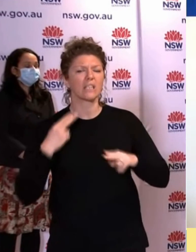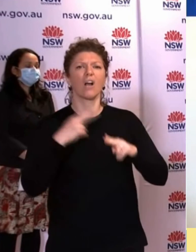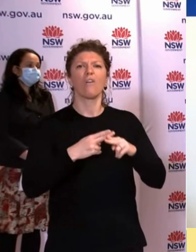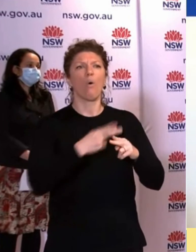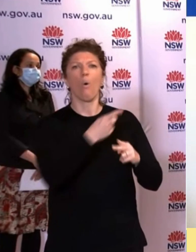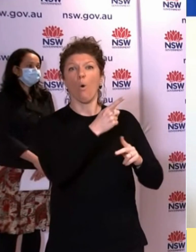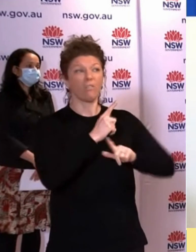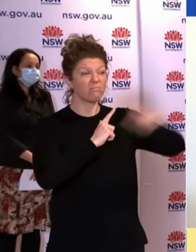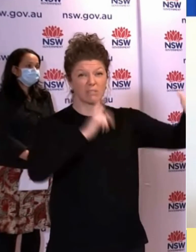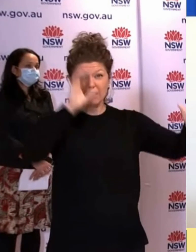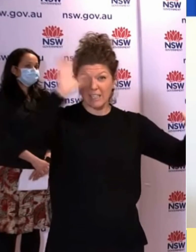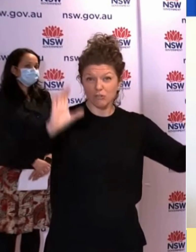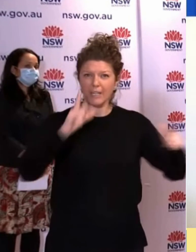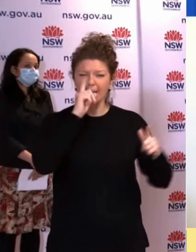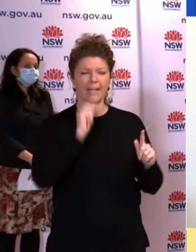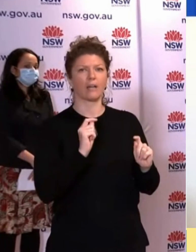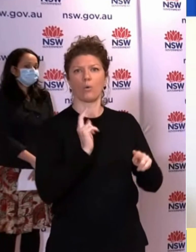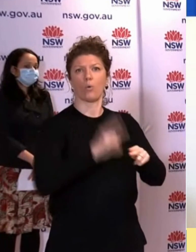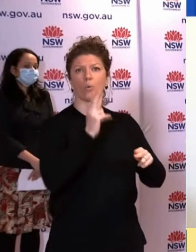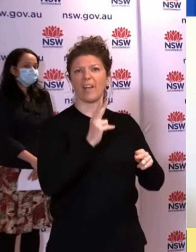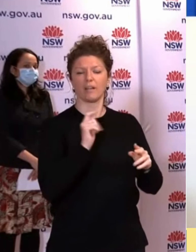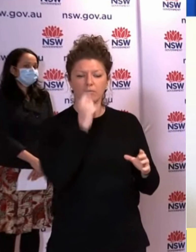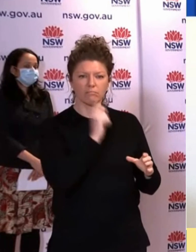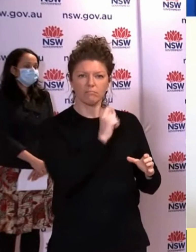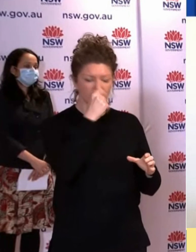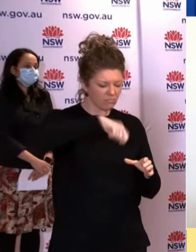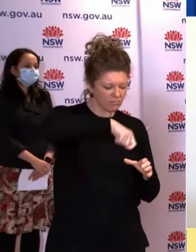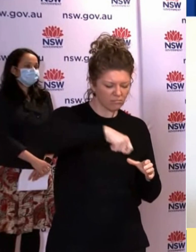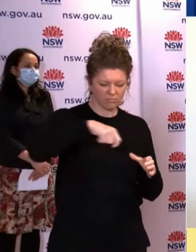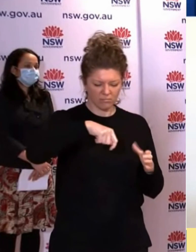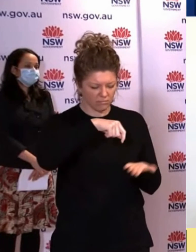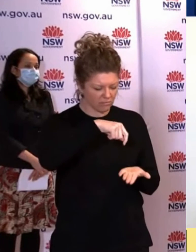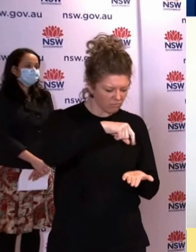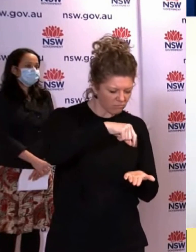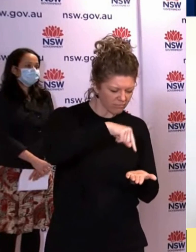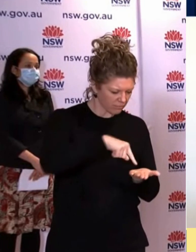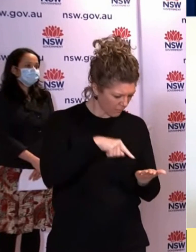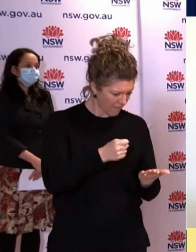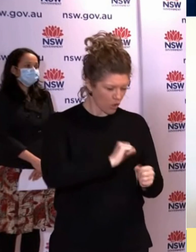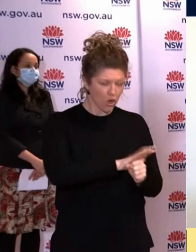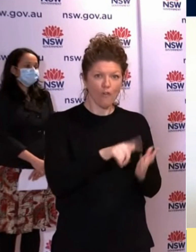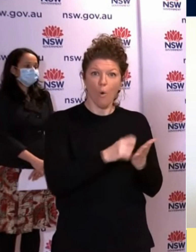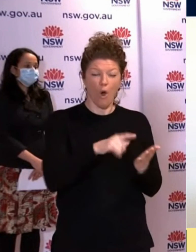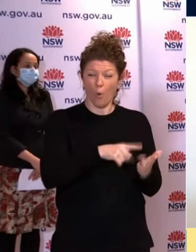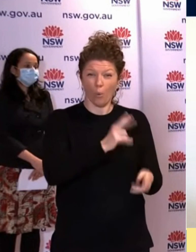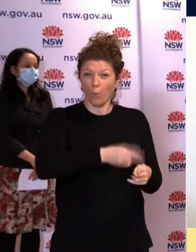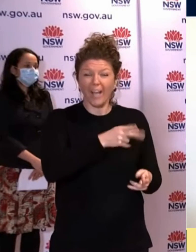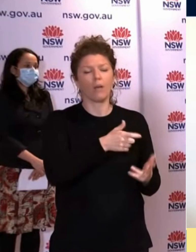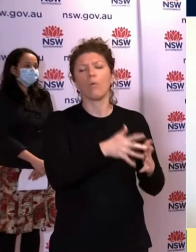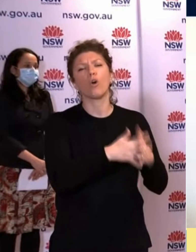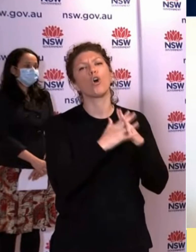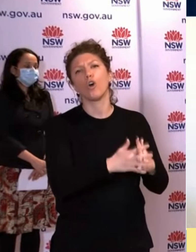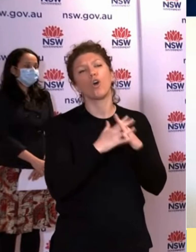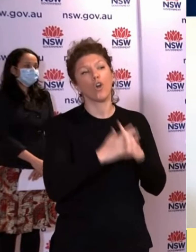antigen testing can be really, really helpful. There is obviously the Health Ministry has bought a lot of